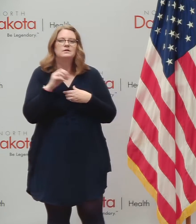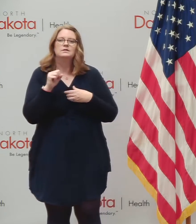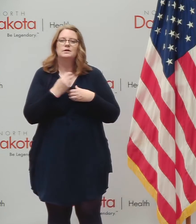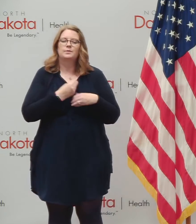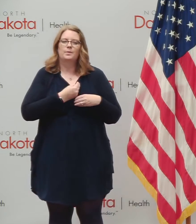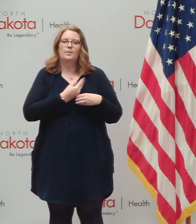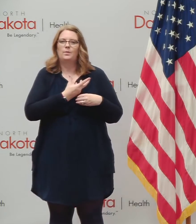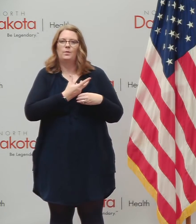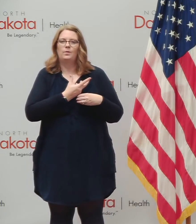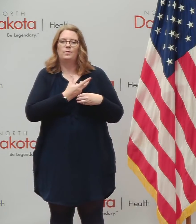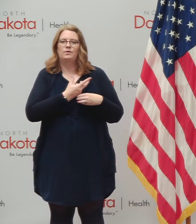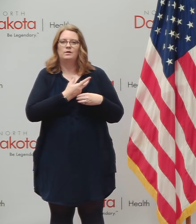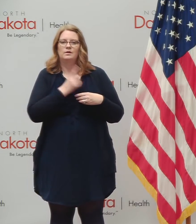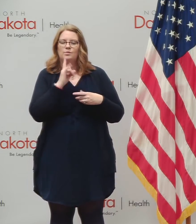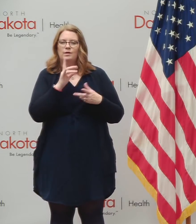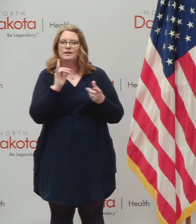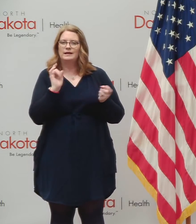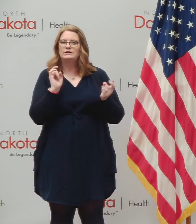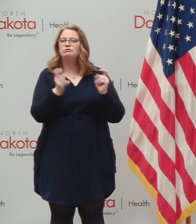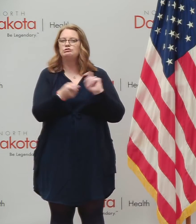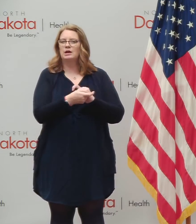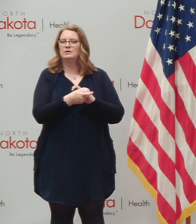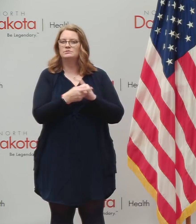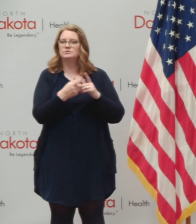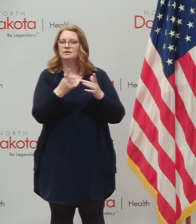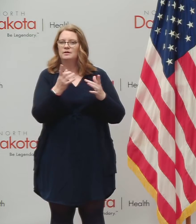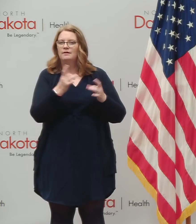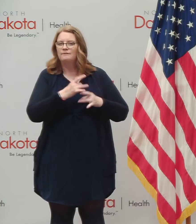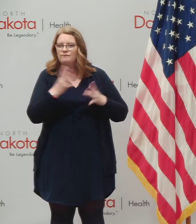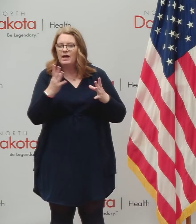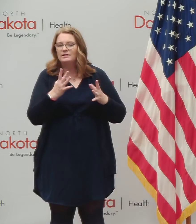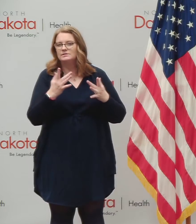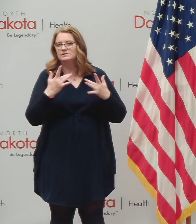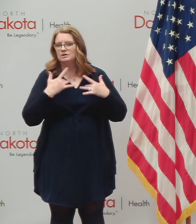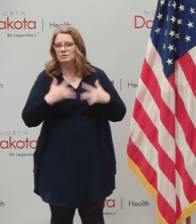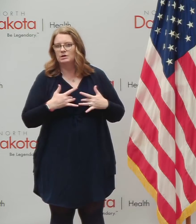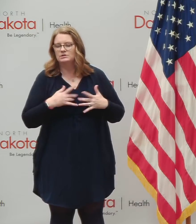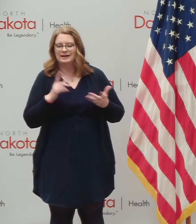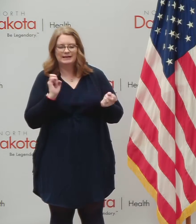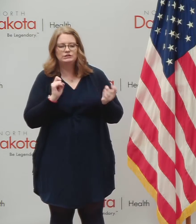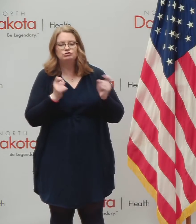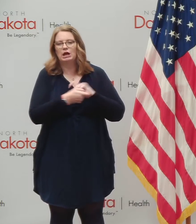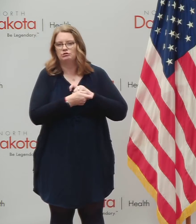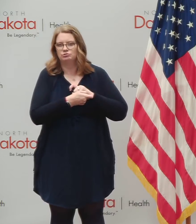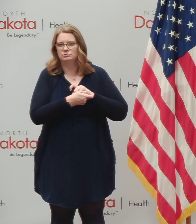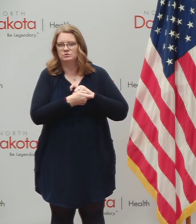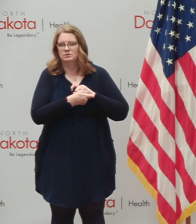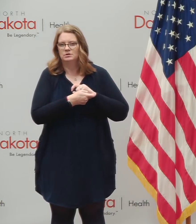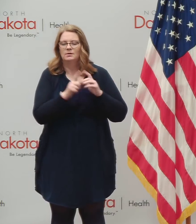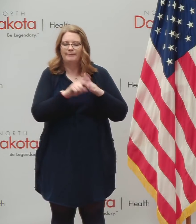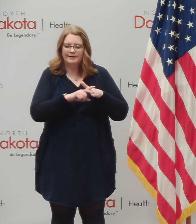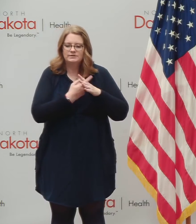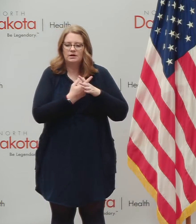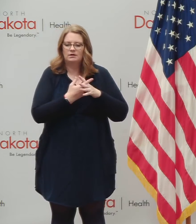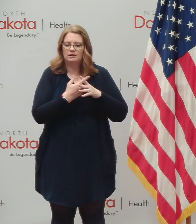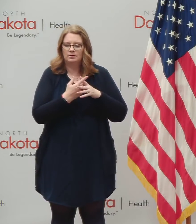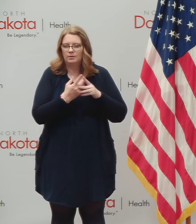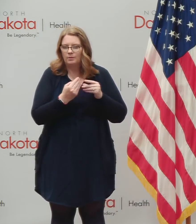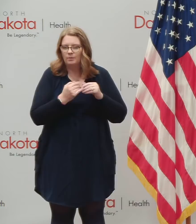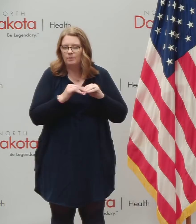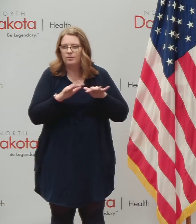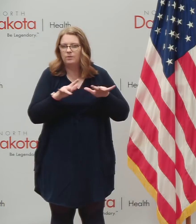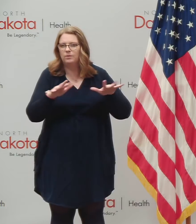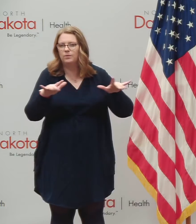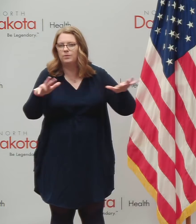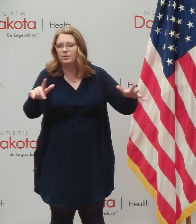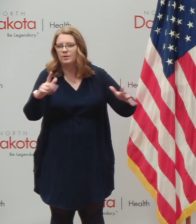can reverse trends of violence and depression spiraling within us and in the world around us. By setting in motion the spiral of